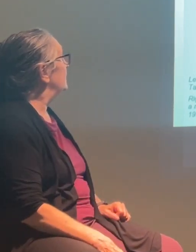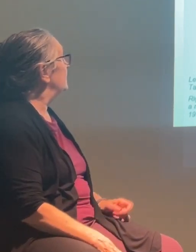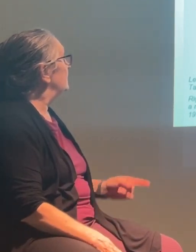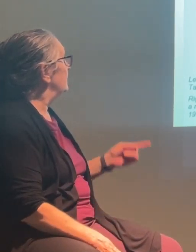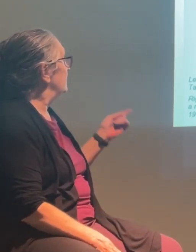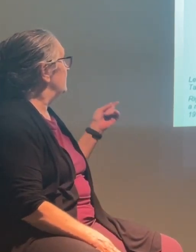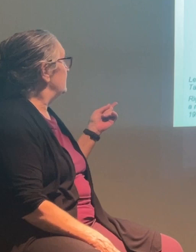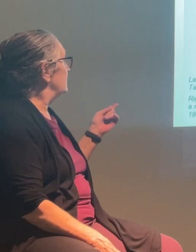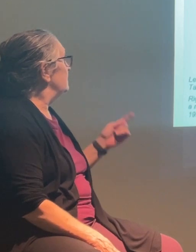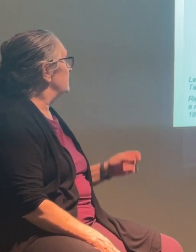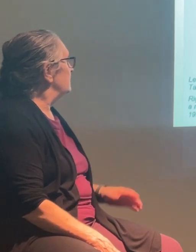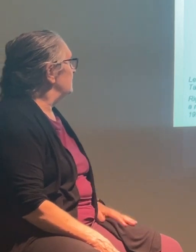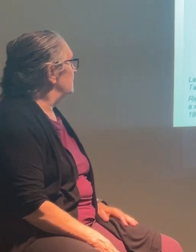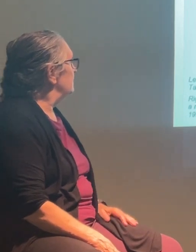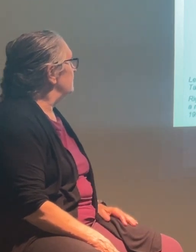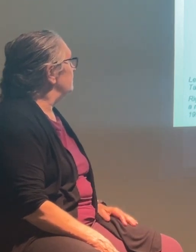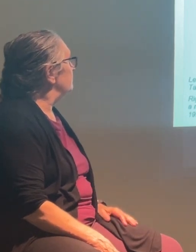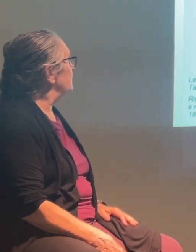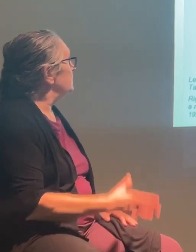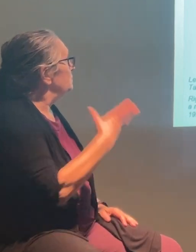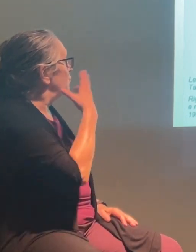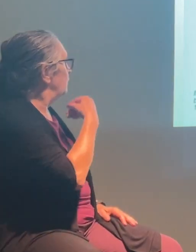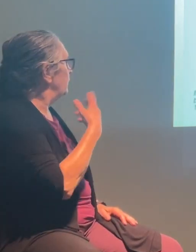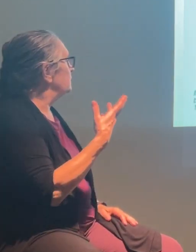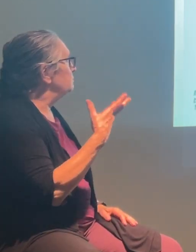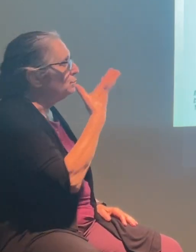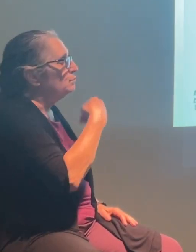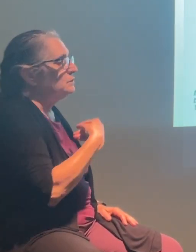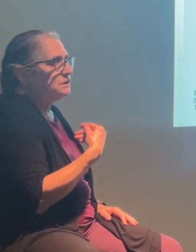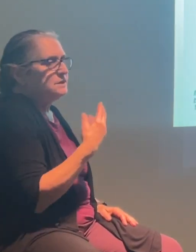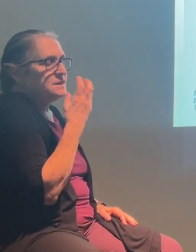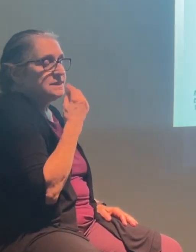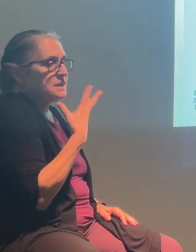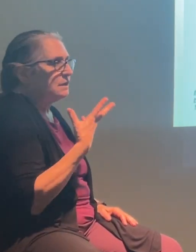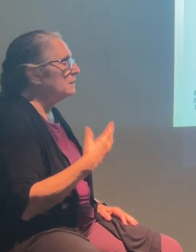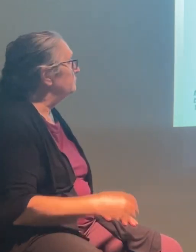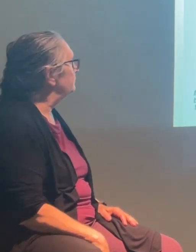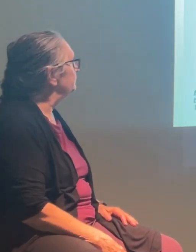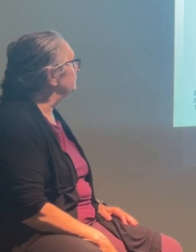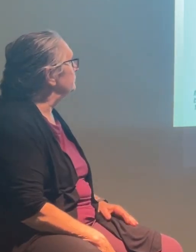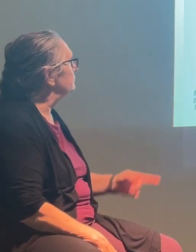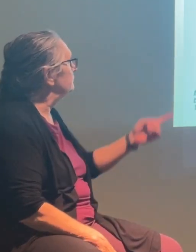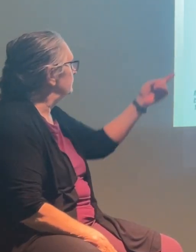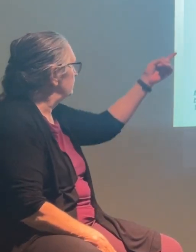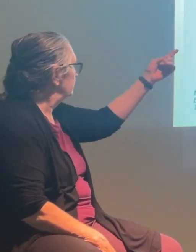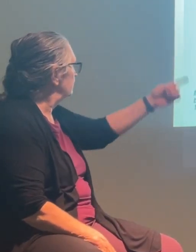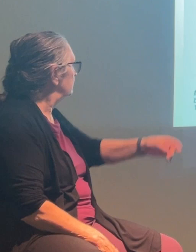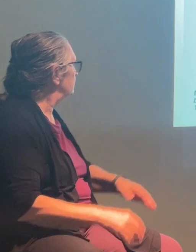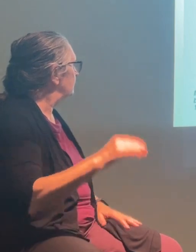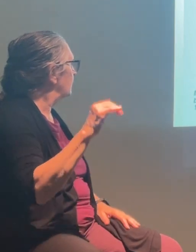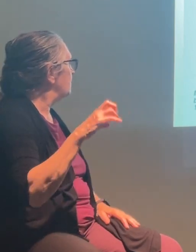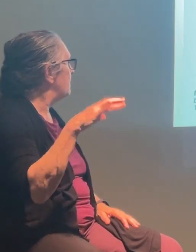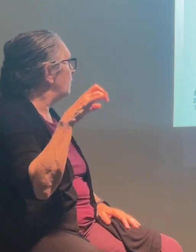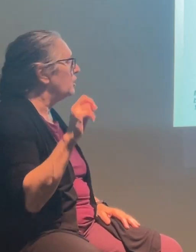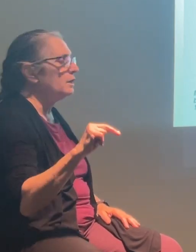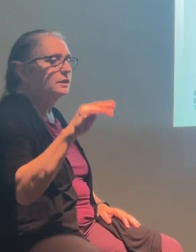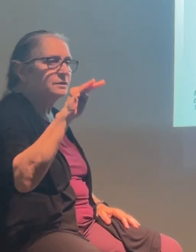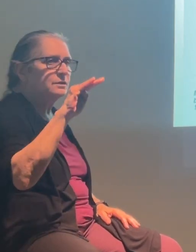moiré, little suits. It's stunning, stunning. This is Marion